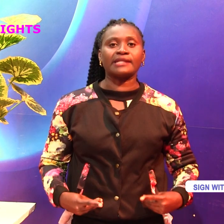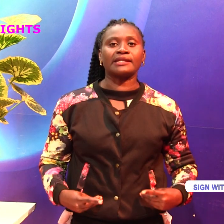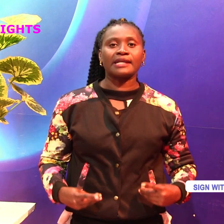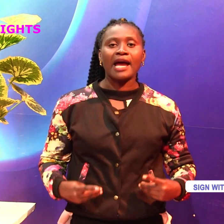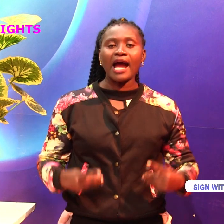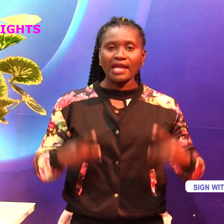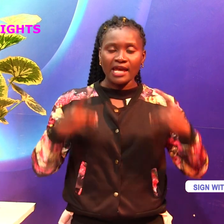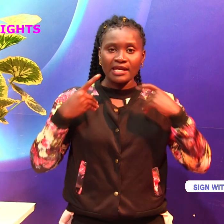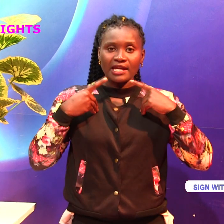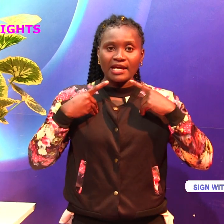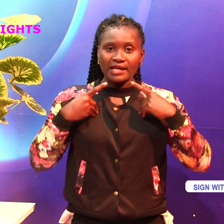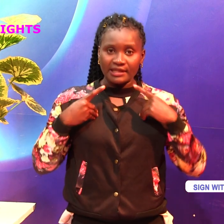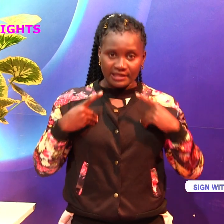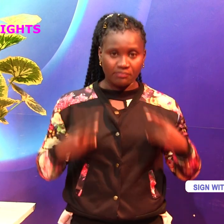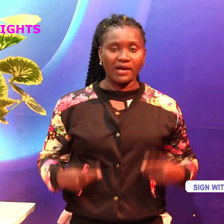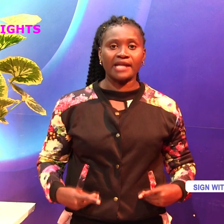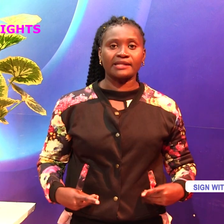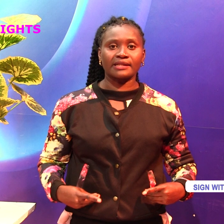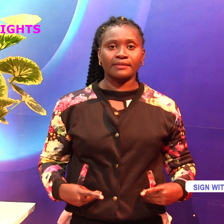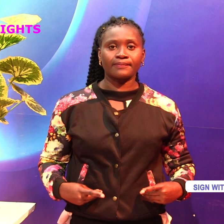depress. Again, depress.